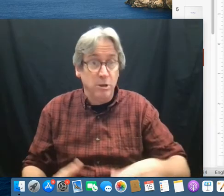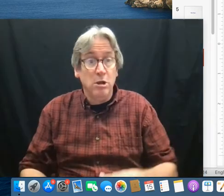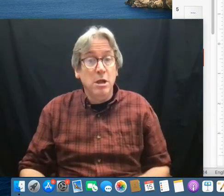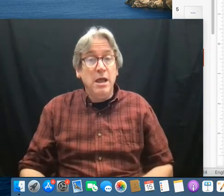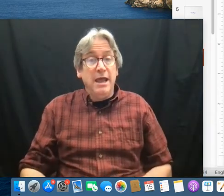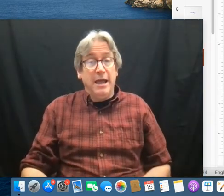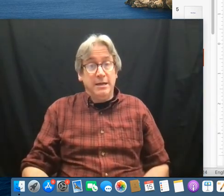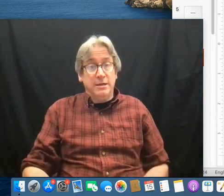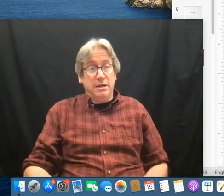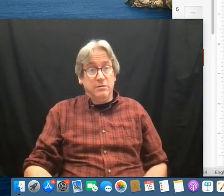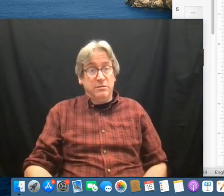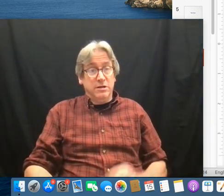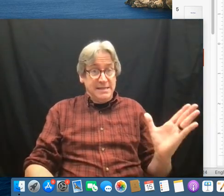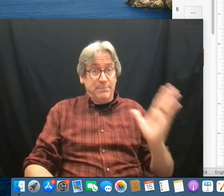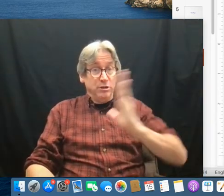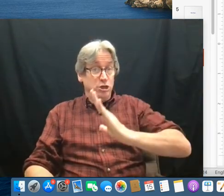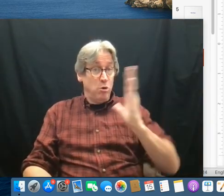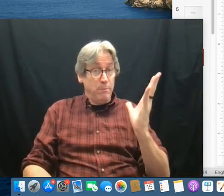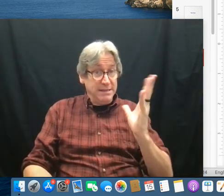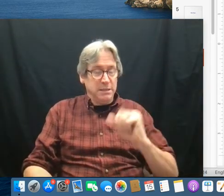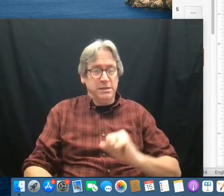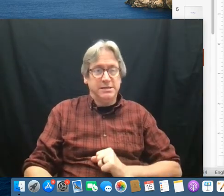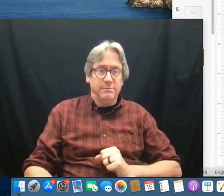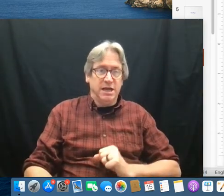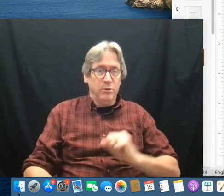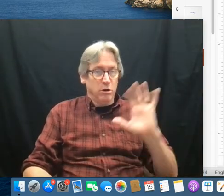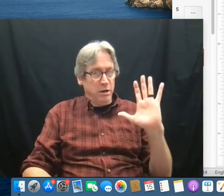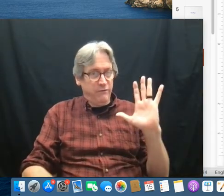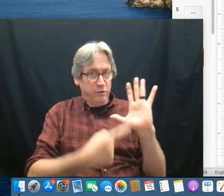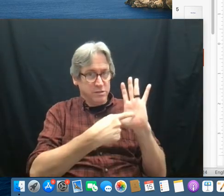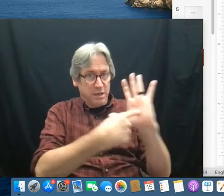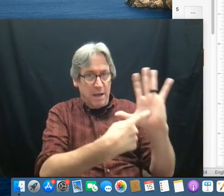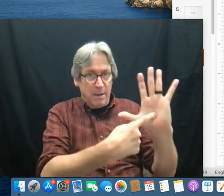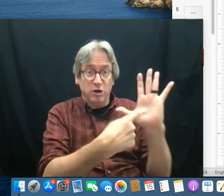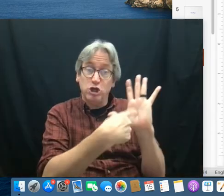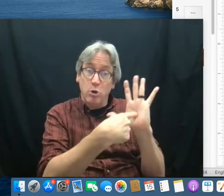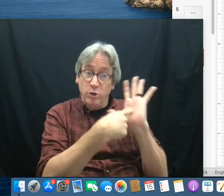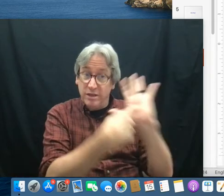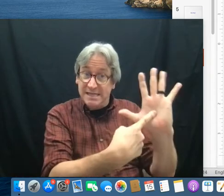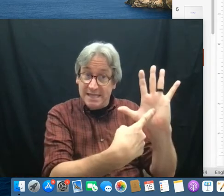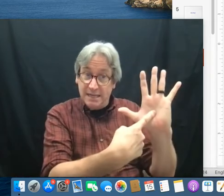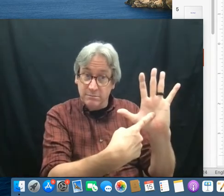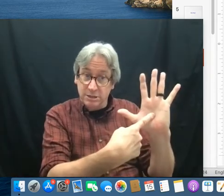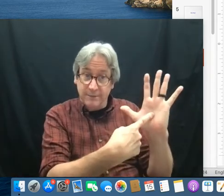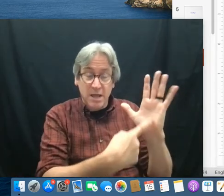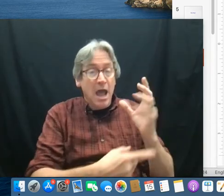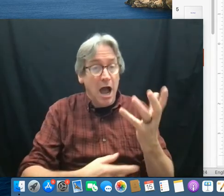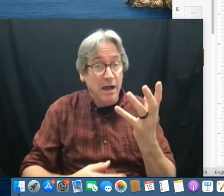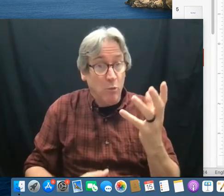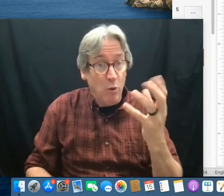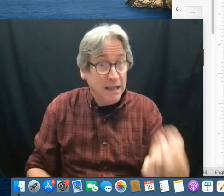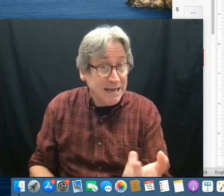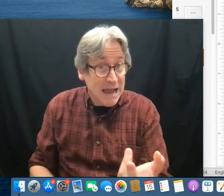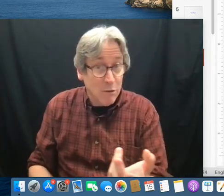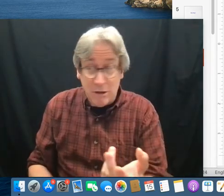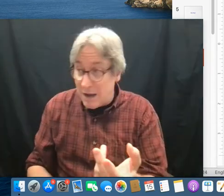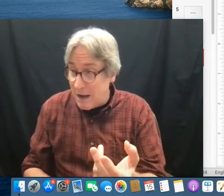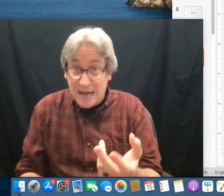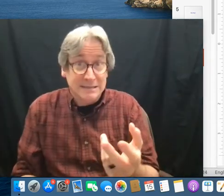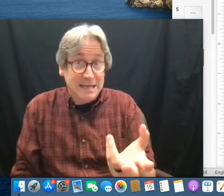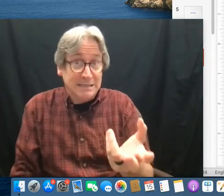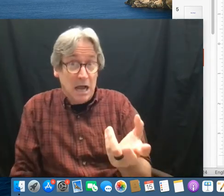example, and example and show are basically the same sign, where if you're saying, I'm going to show you this thing. See, what I like